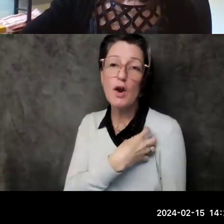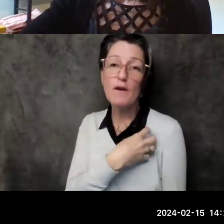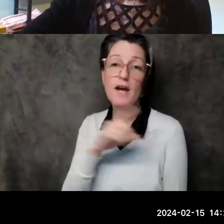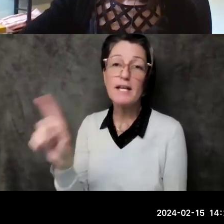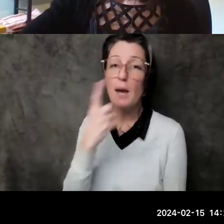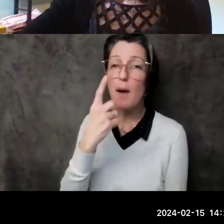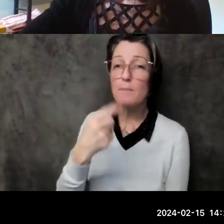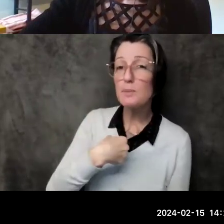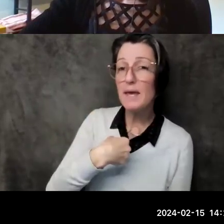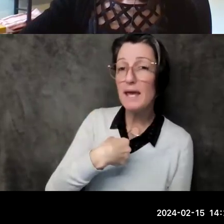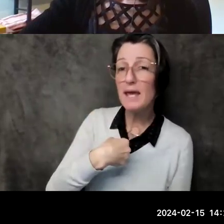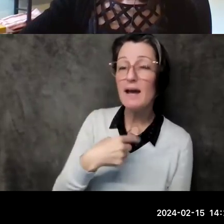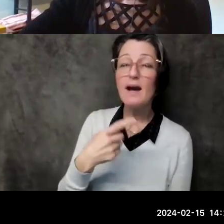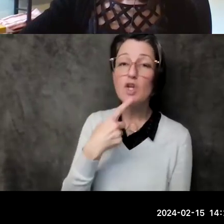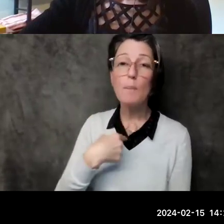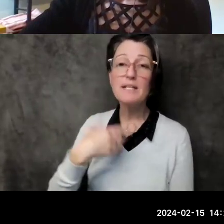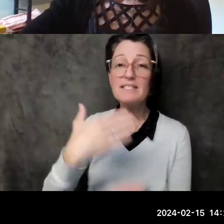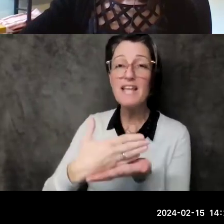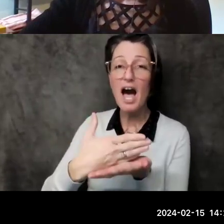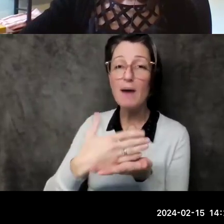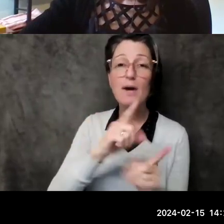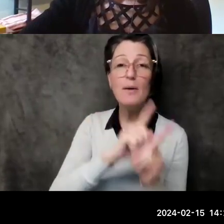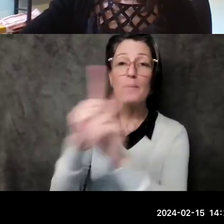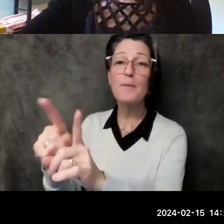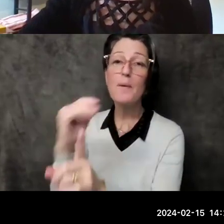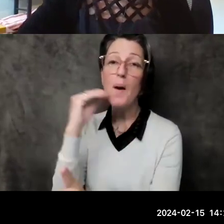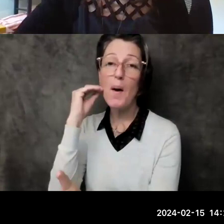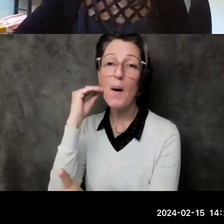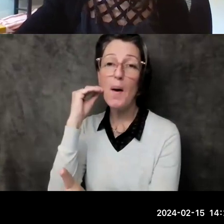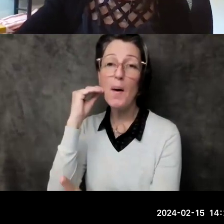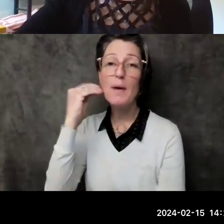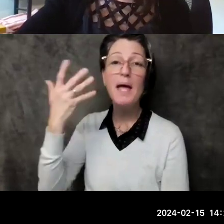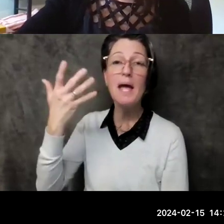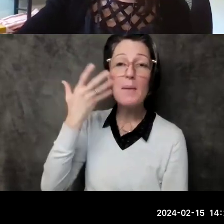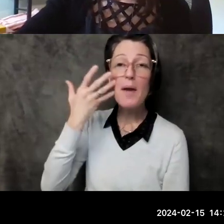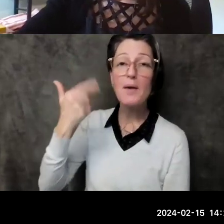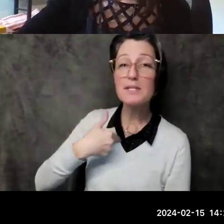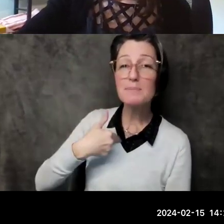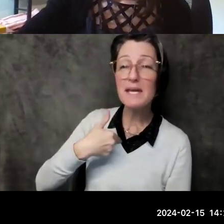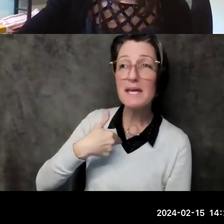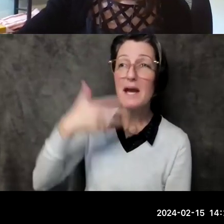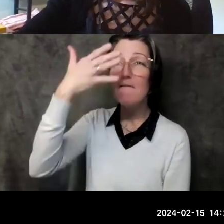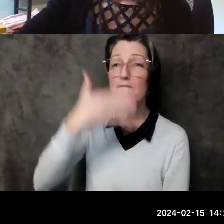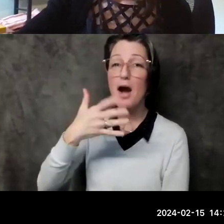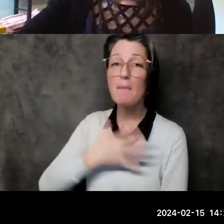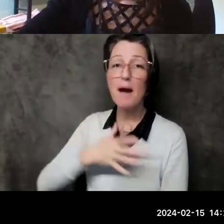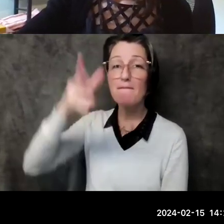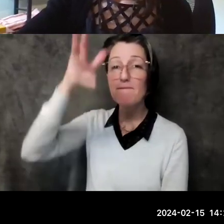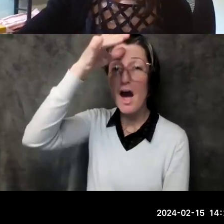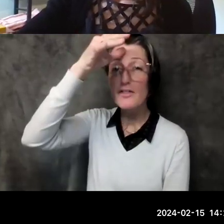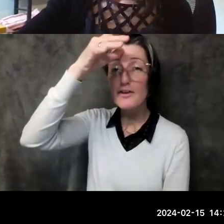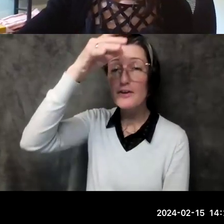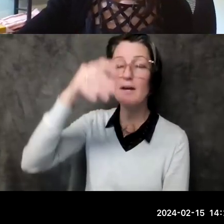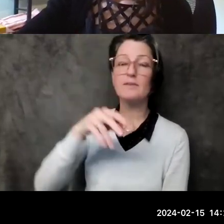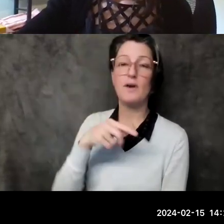embarrassed me in front of my dad. And I'm like, you just like stole something and the sheriff took you home to your father, right?